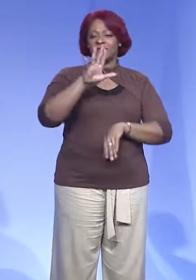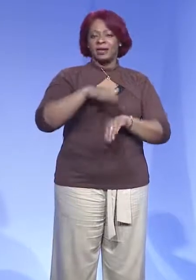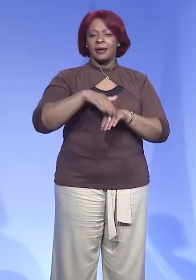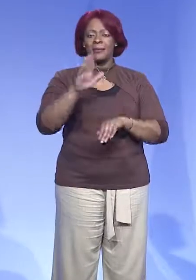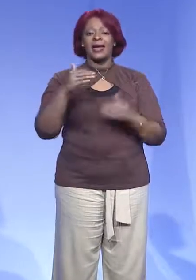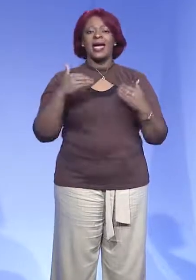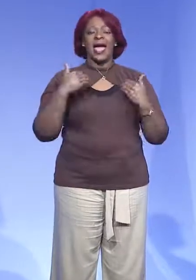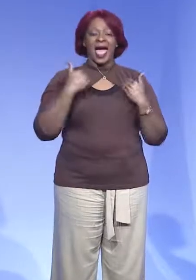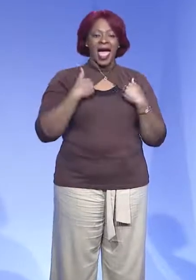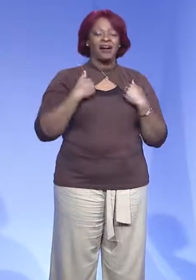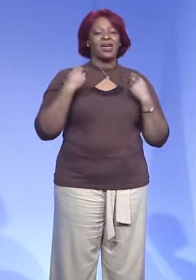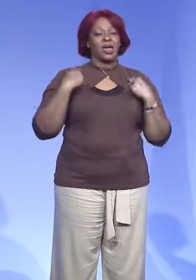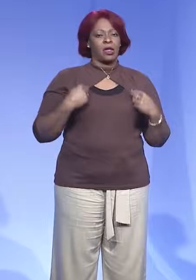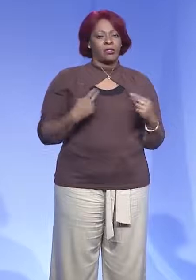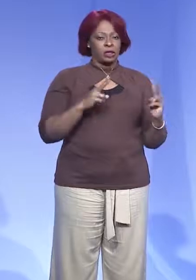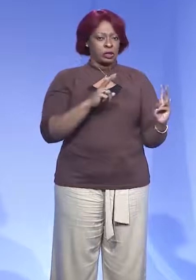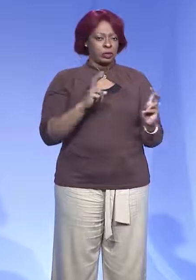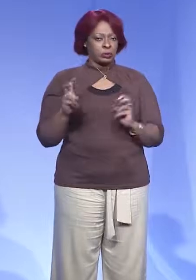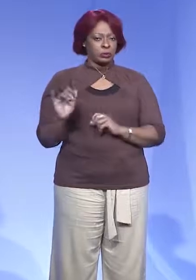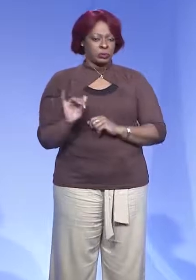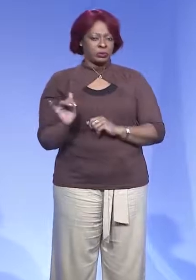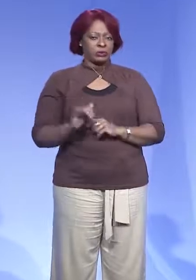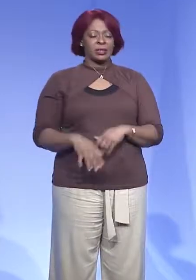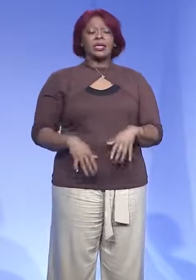have comorbid conditions.